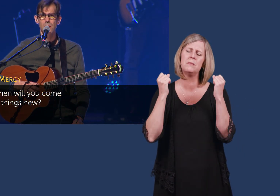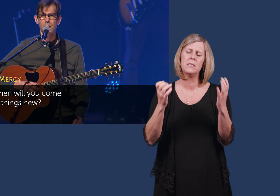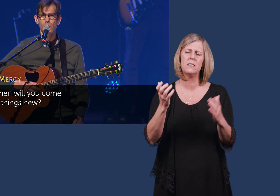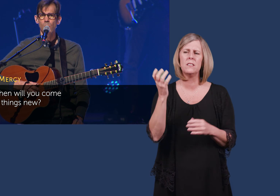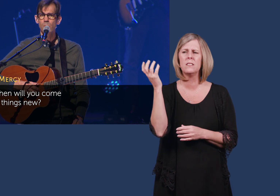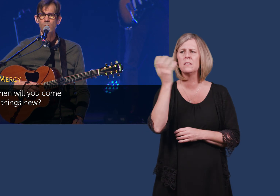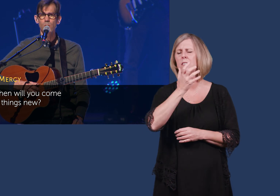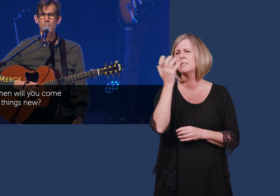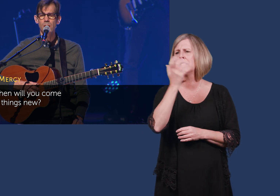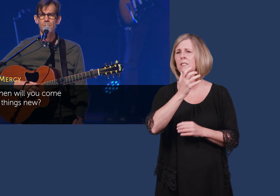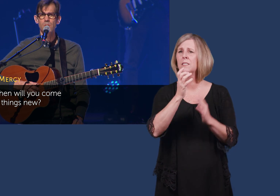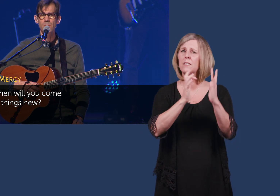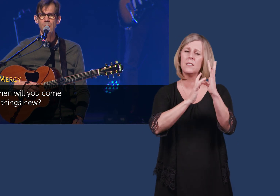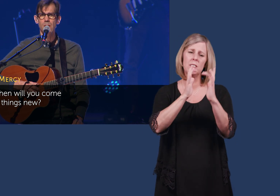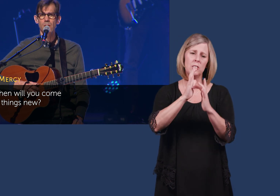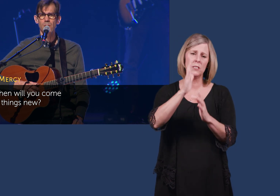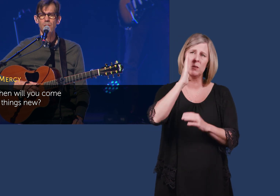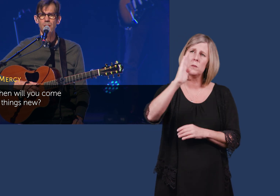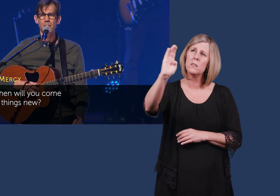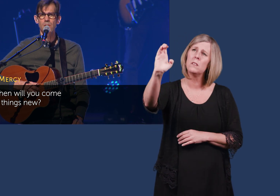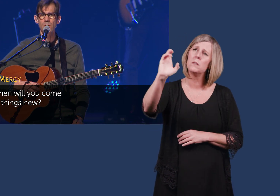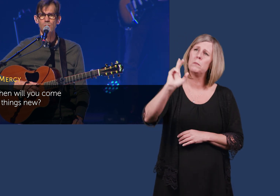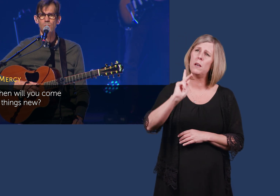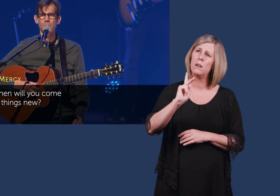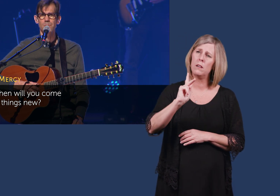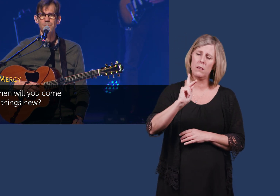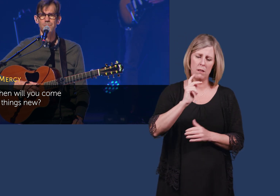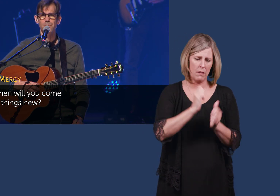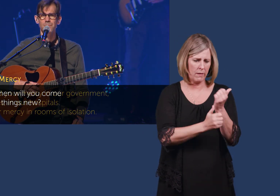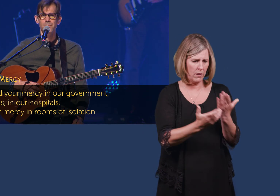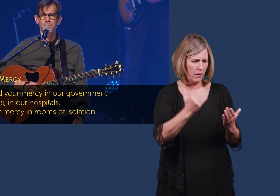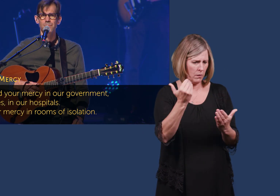Jesus, when will you come to make all things new?